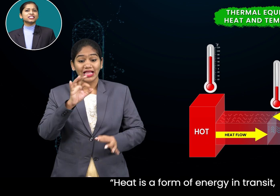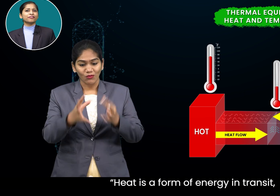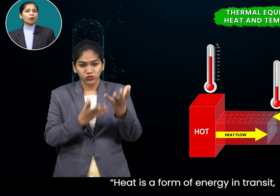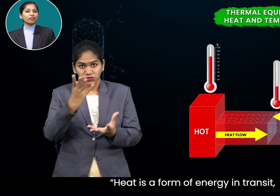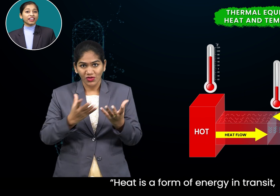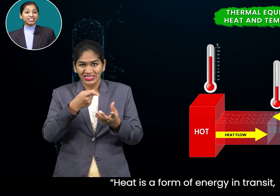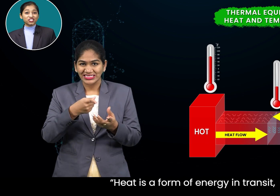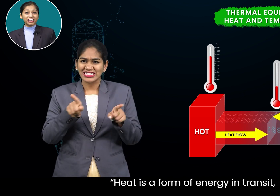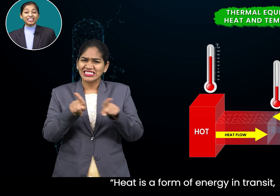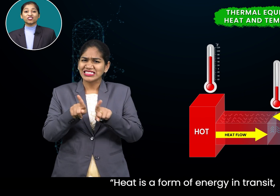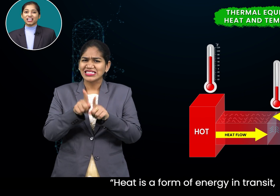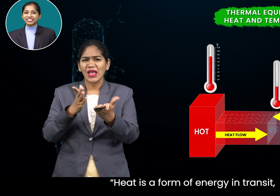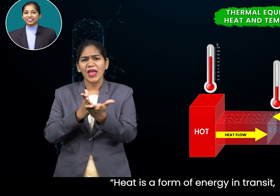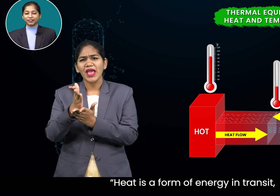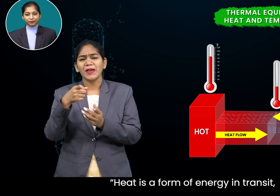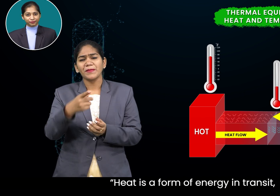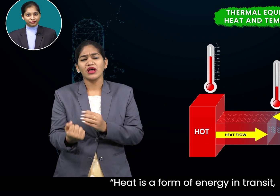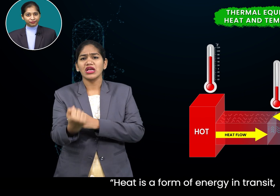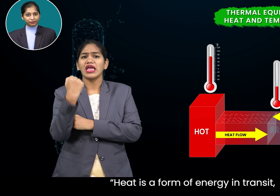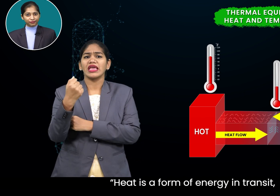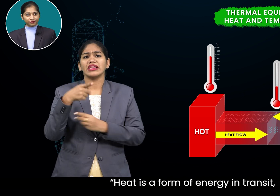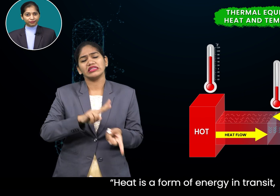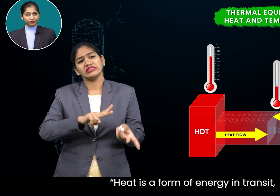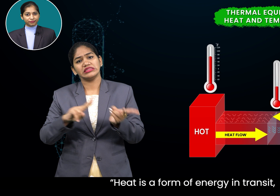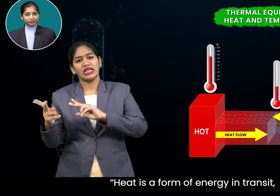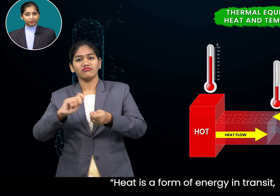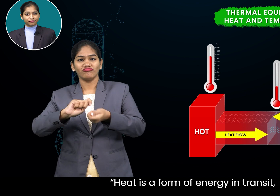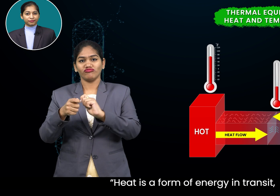Heat is a form of energy in transit